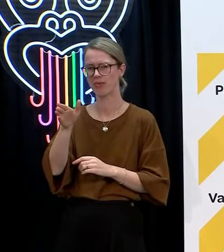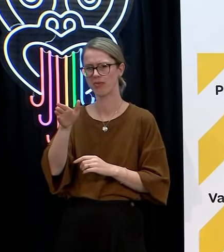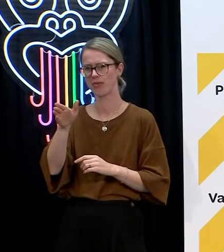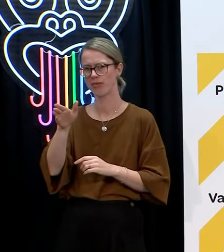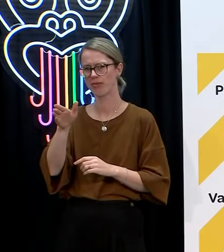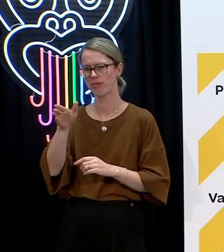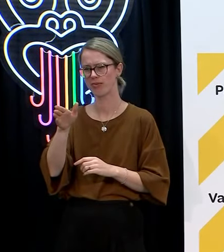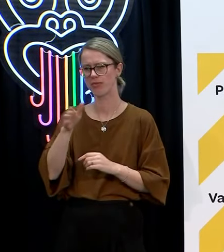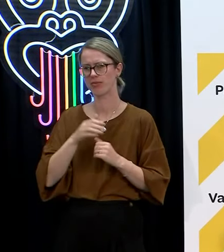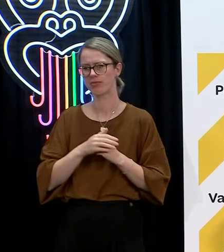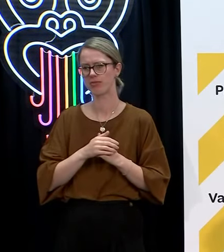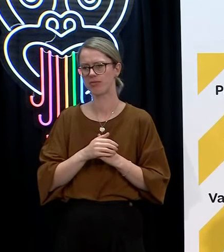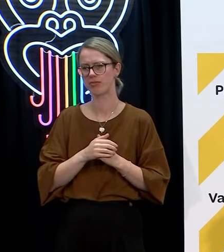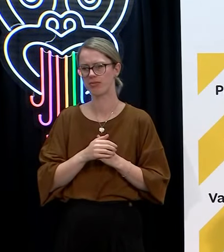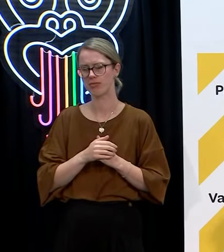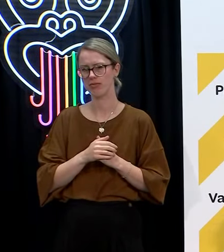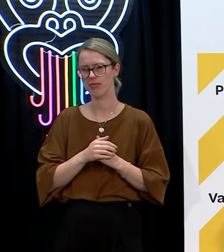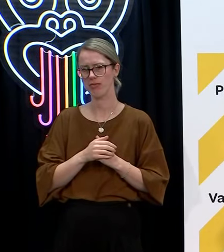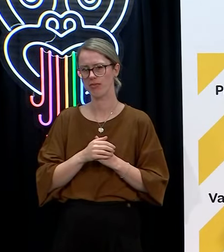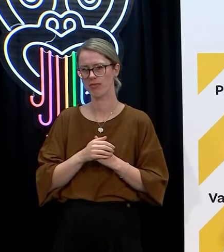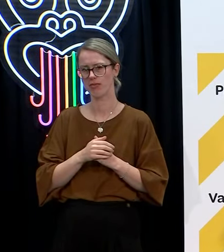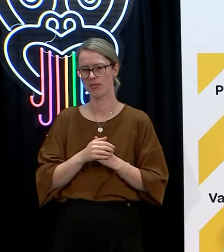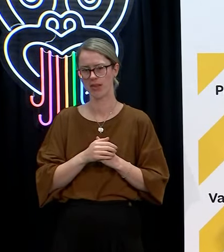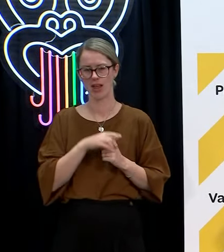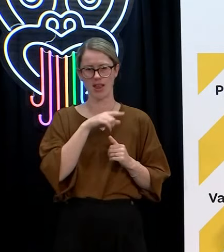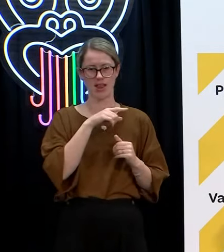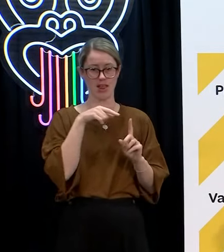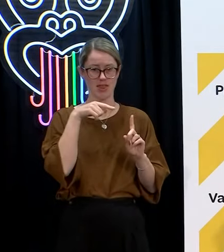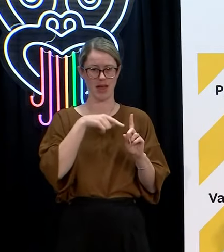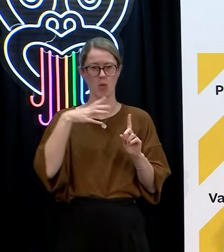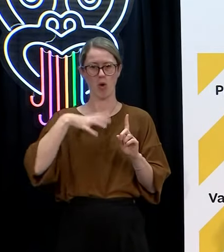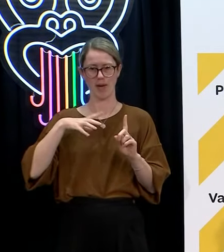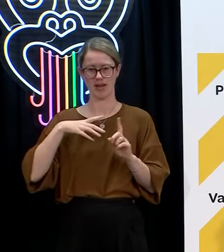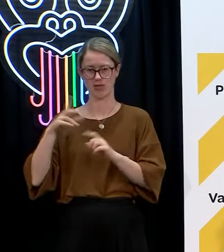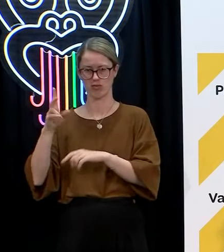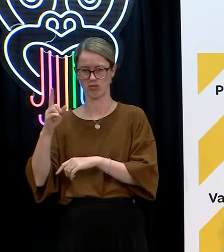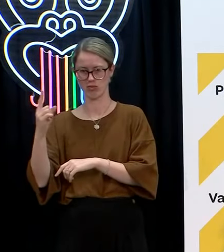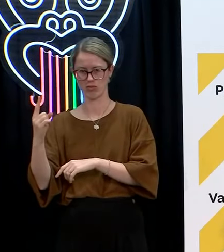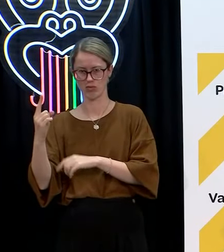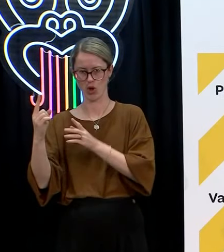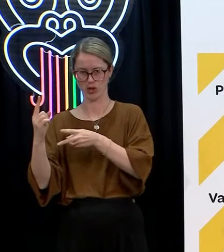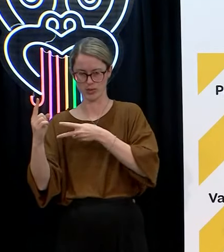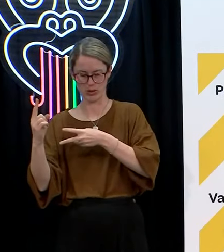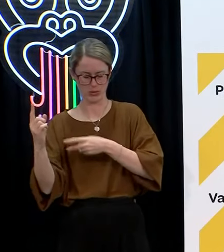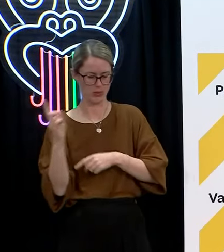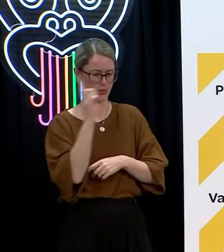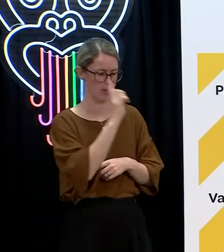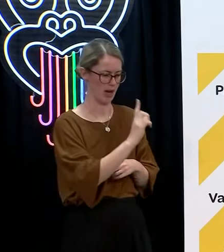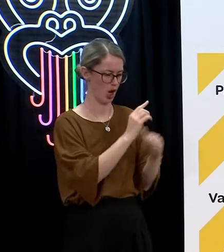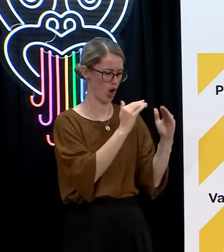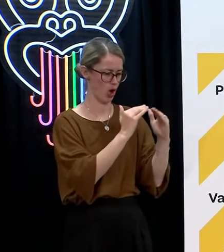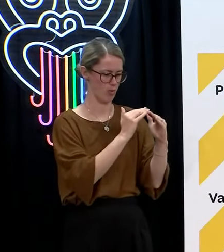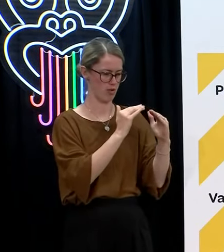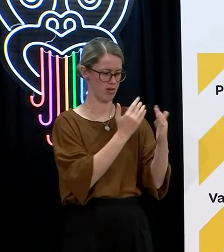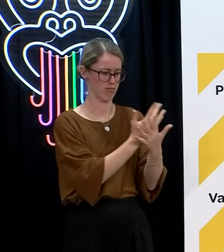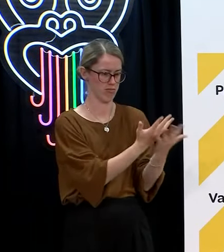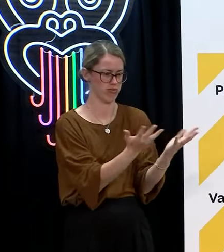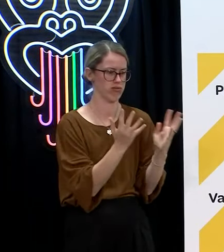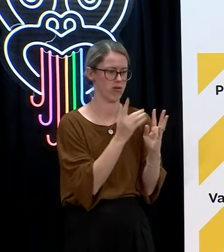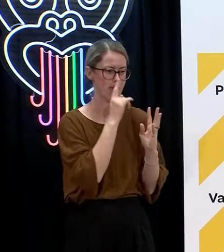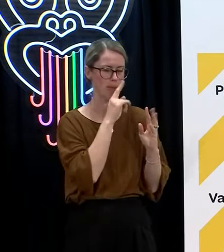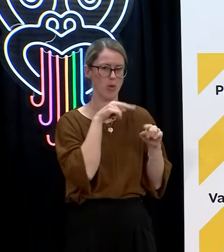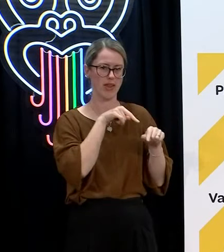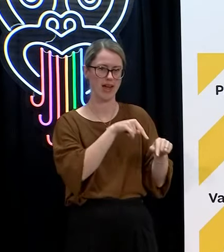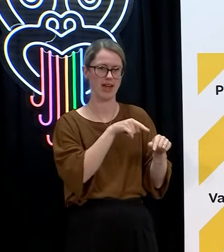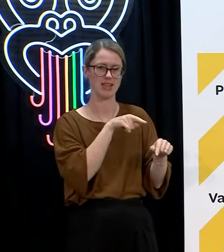considering the number of people at that residence where she returned to, is there any risk, sort of broader risk, because of the number of people that